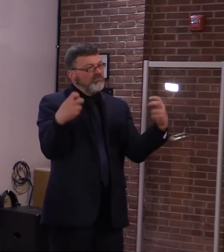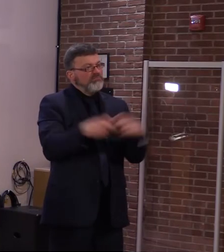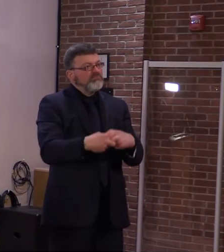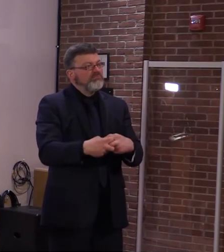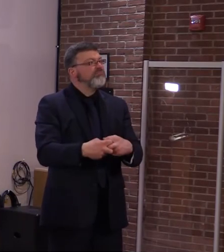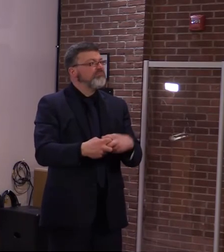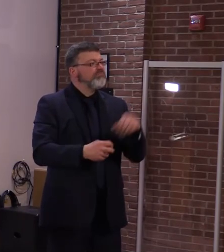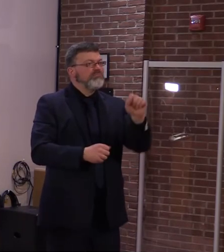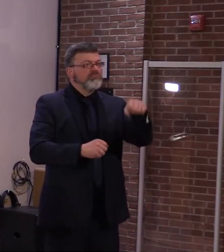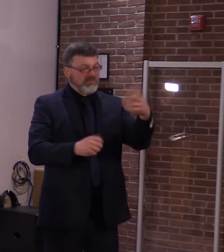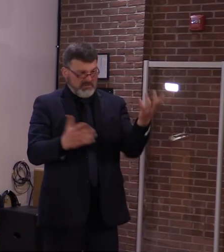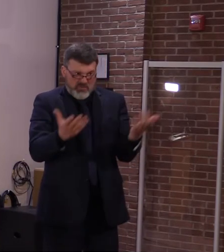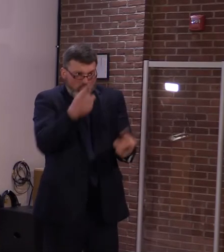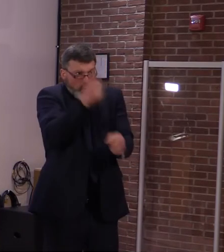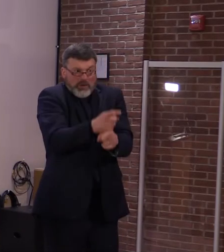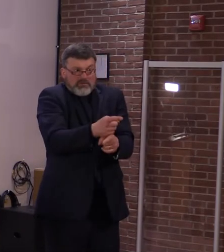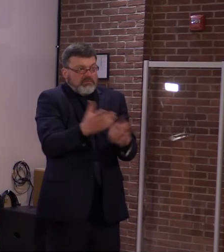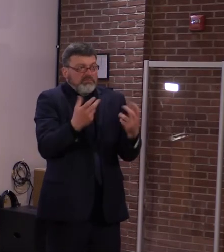All right, thank you.